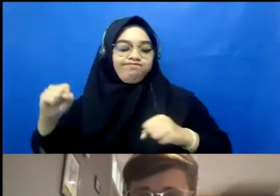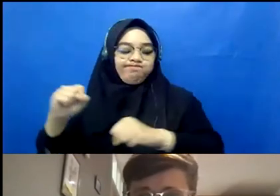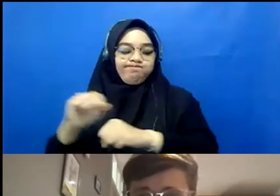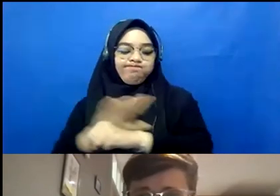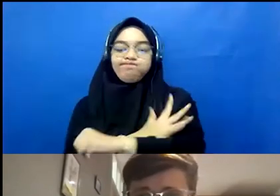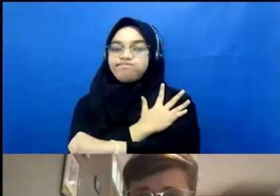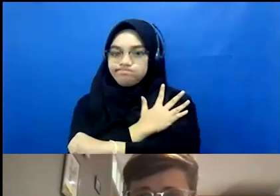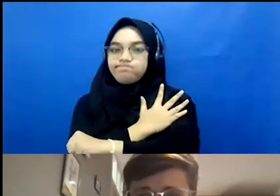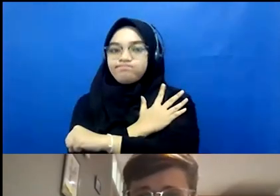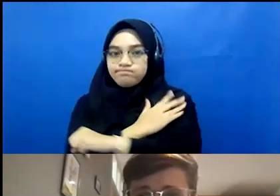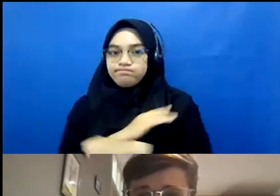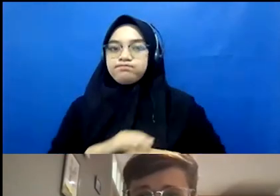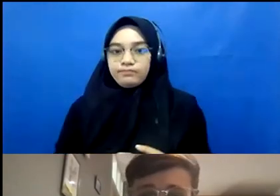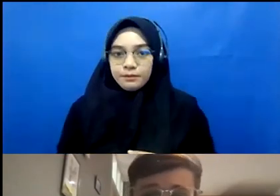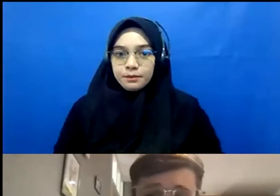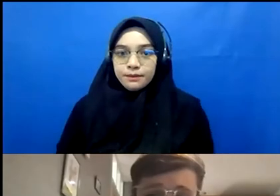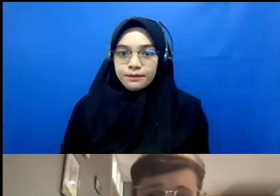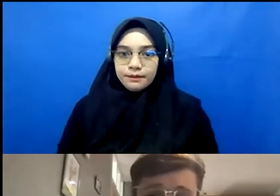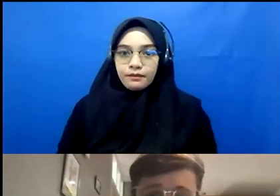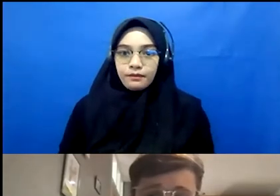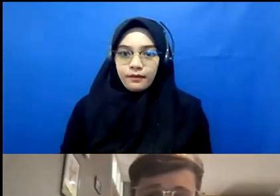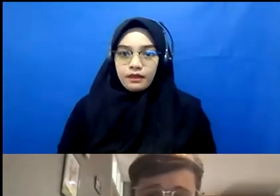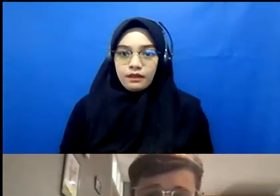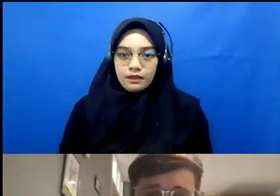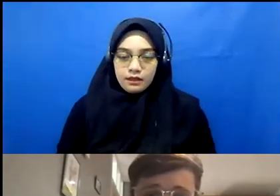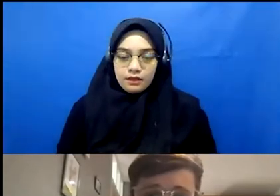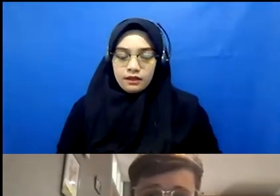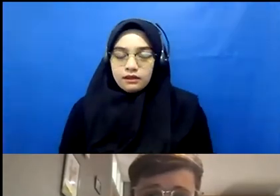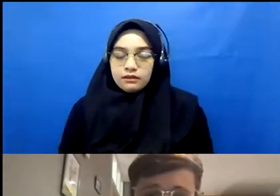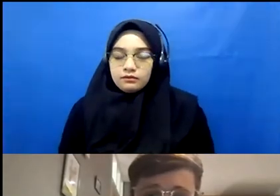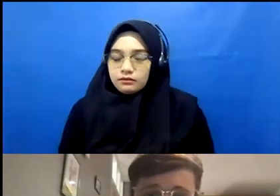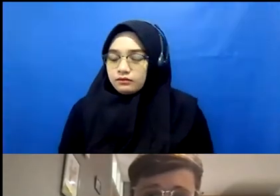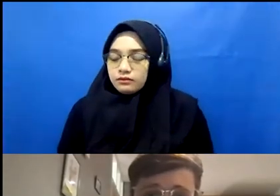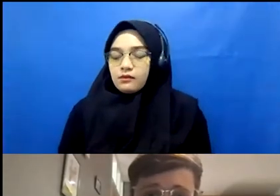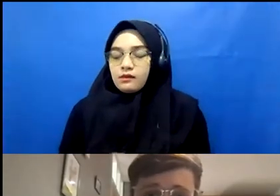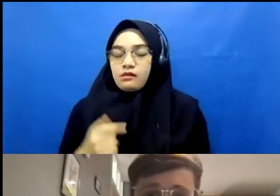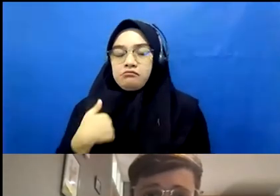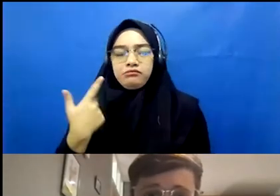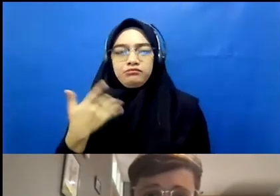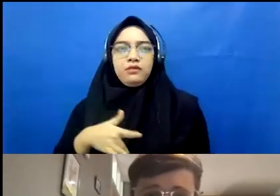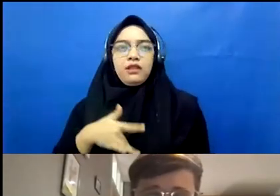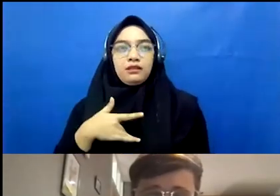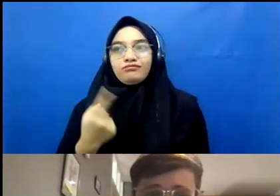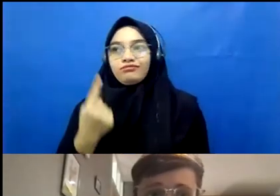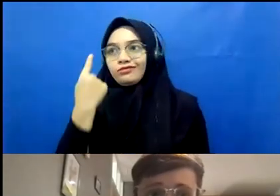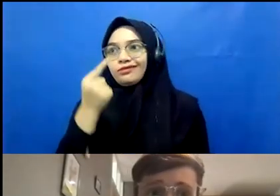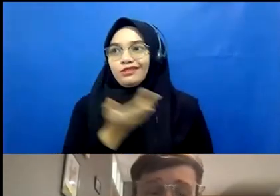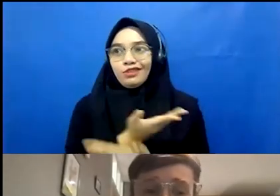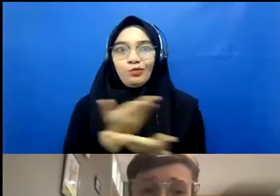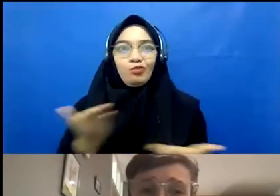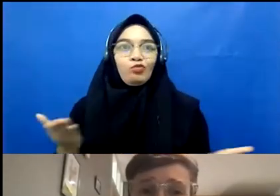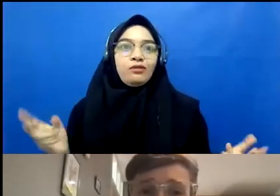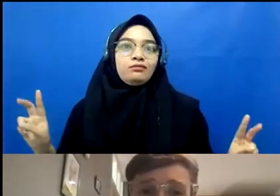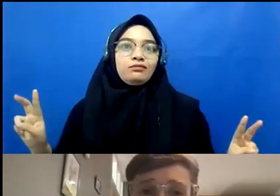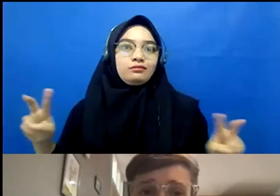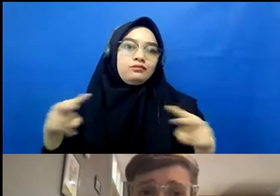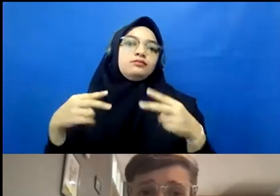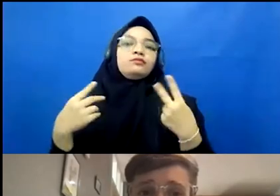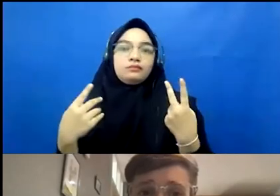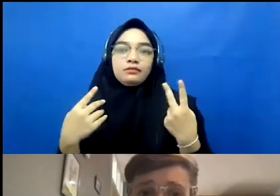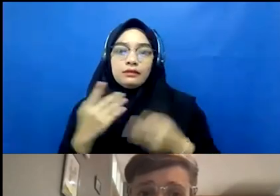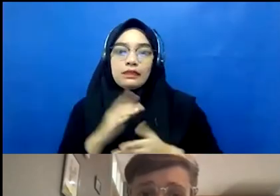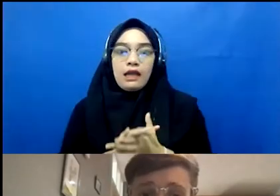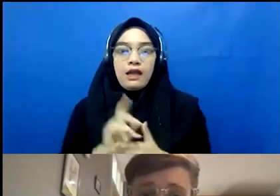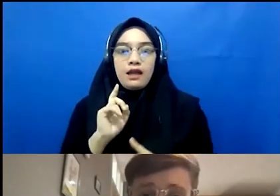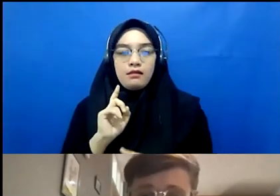has, you know. And I think for our participants who are here this afternoon, if I may just add one